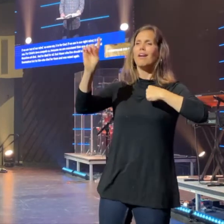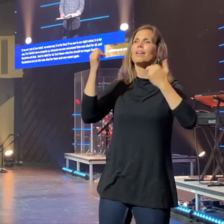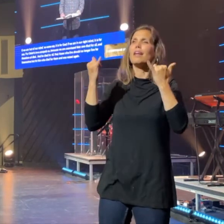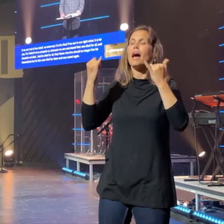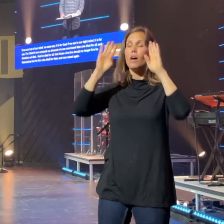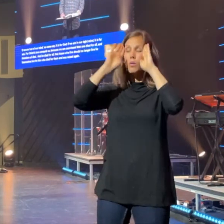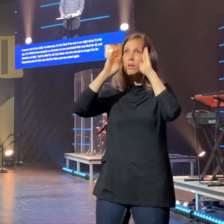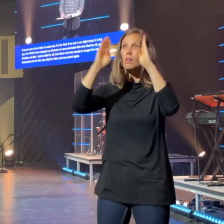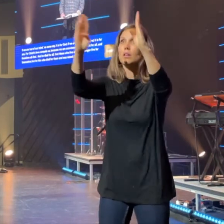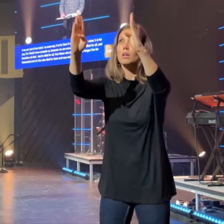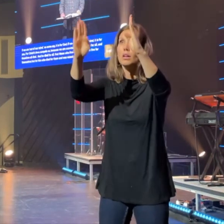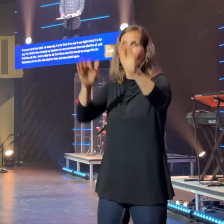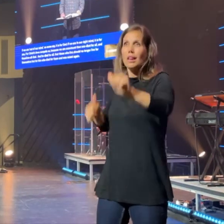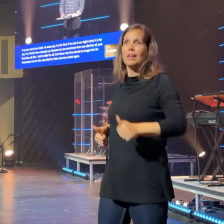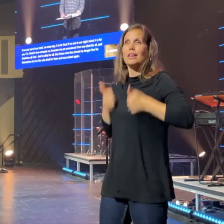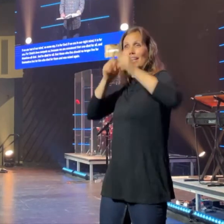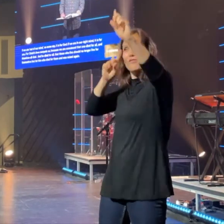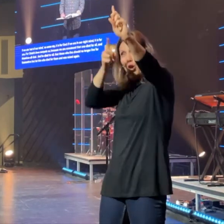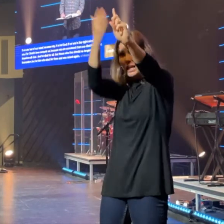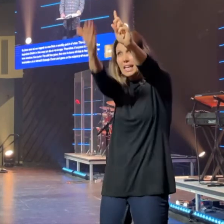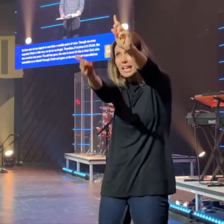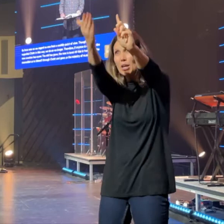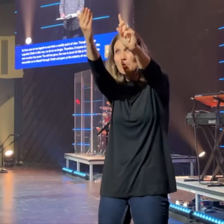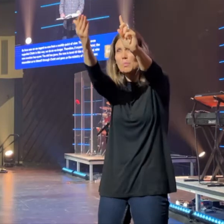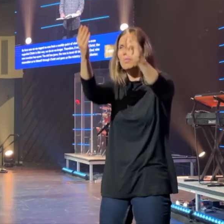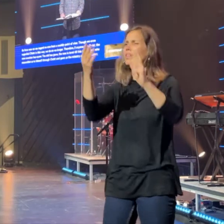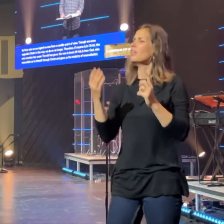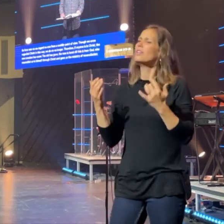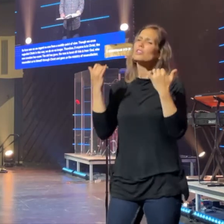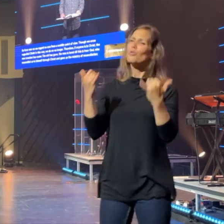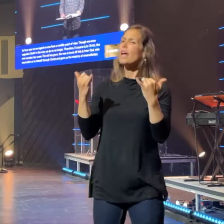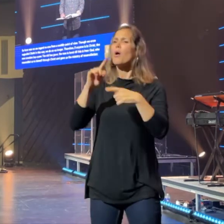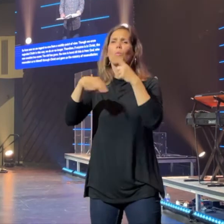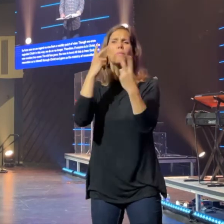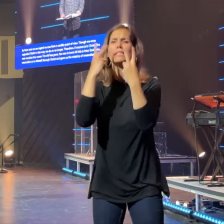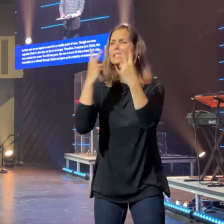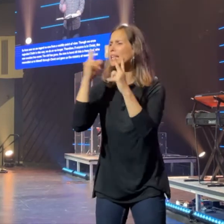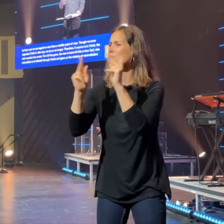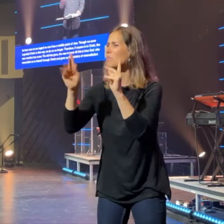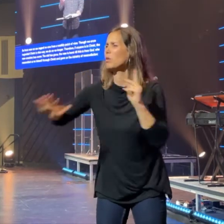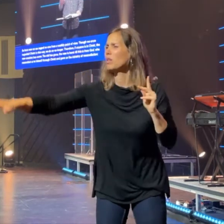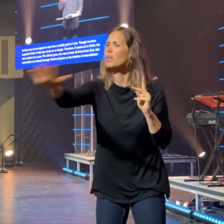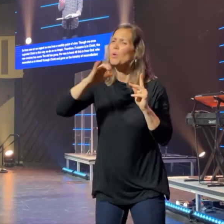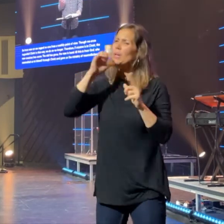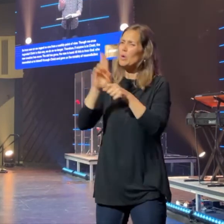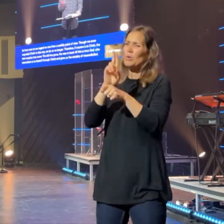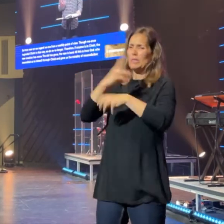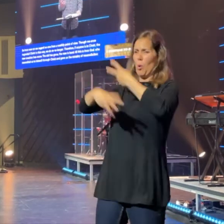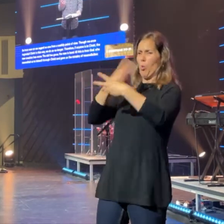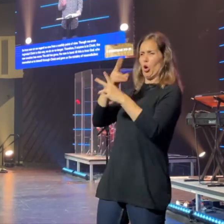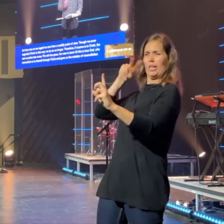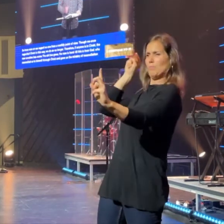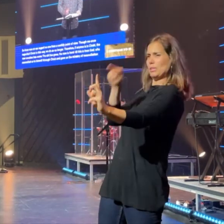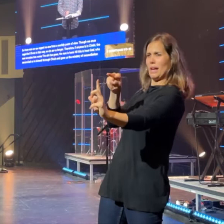was raised again. So from now on, we regard no one from a worldly point of view. Though we once regarded Christ in this